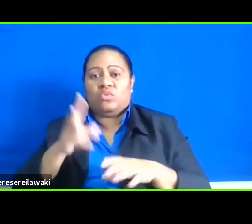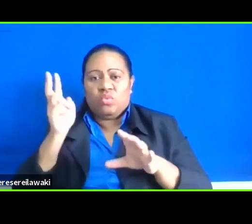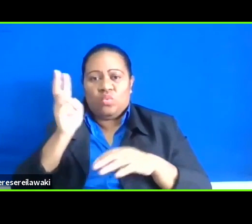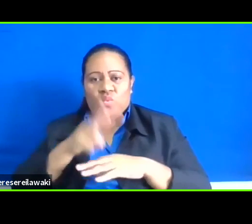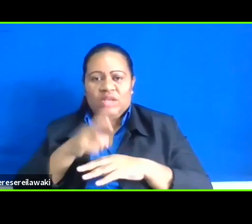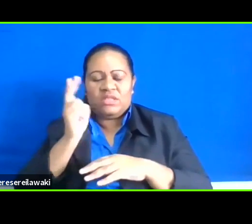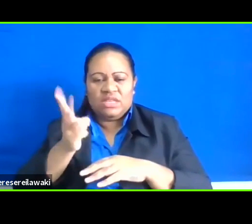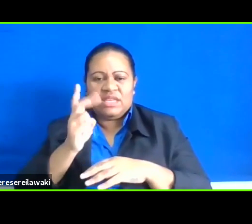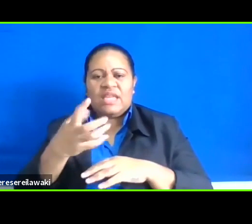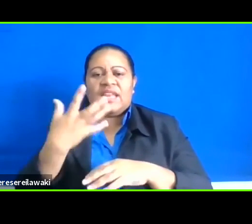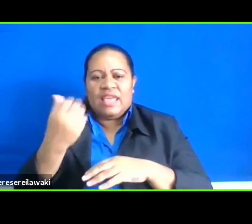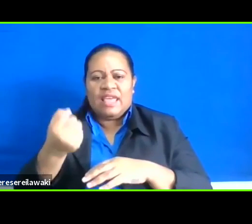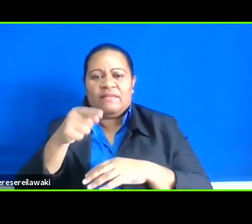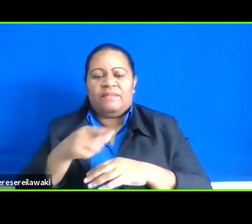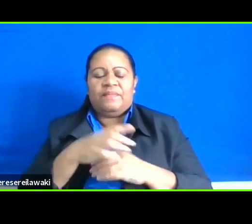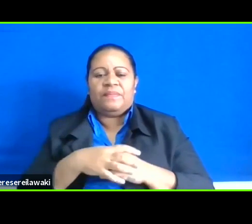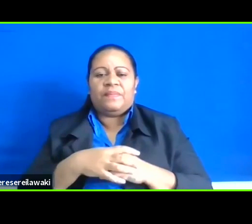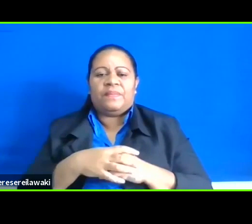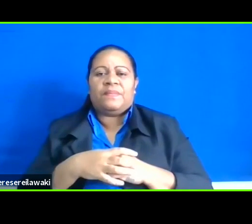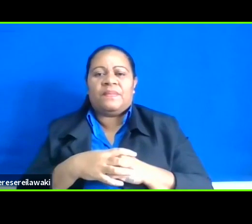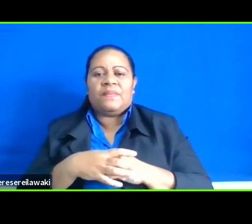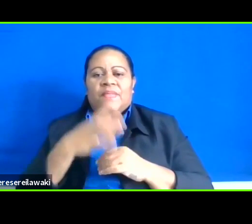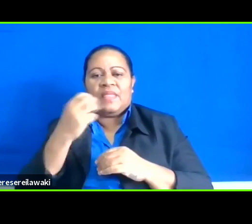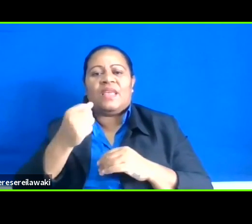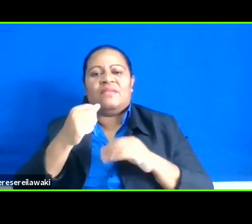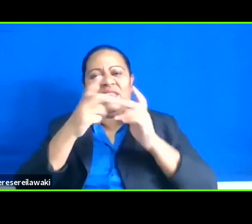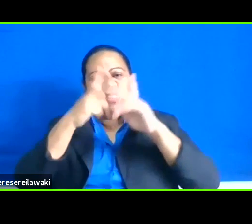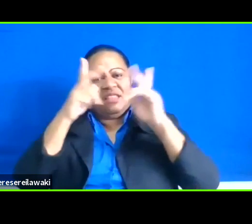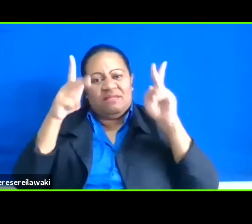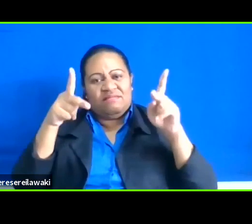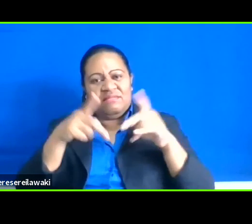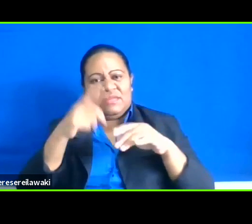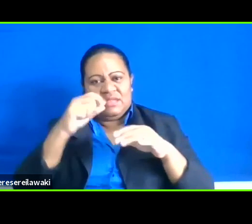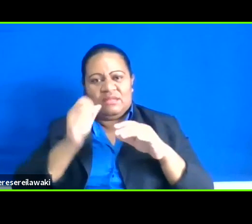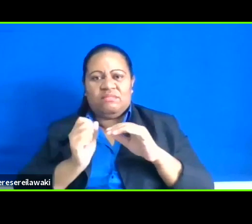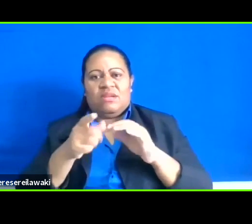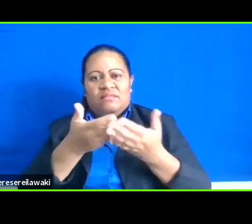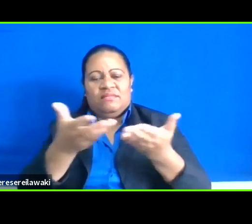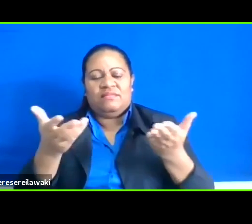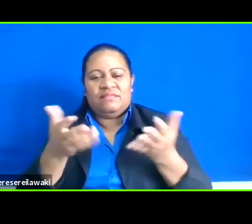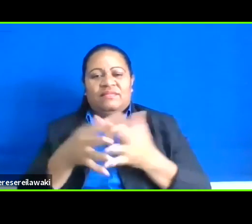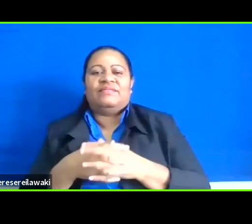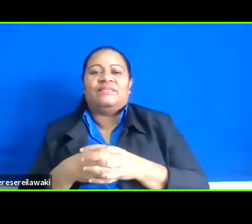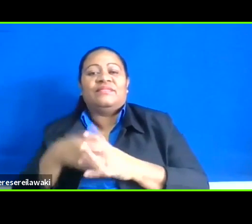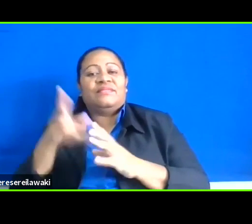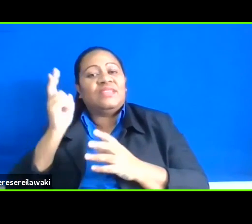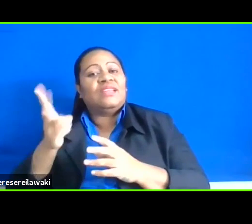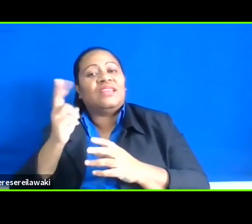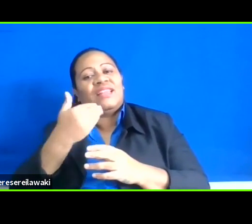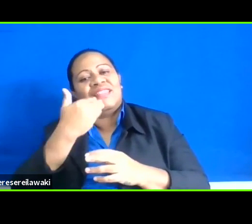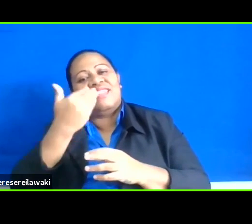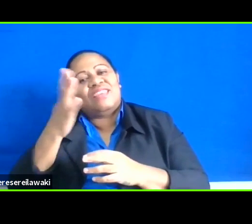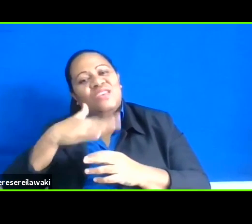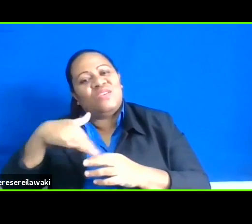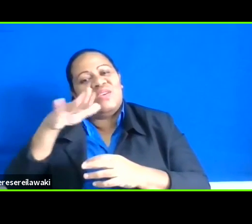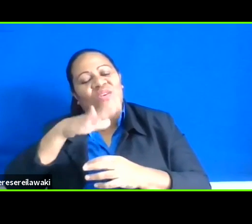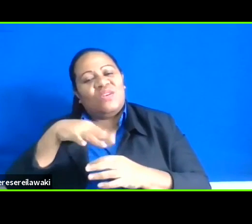so please don't hesitate to uh do that when you're ready again again thank you all from the session organizers